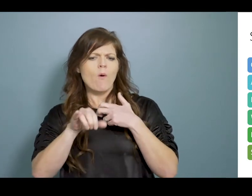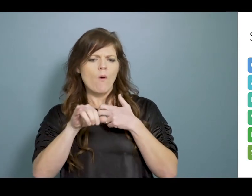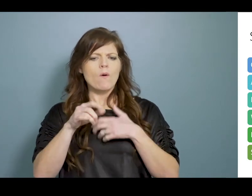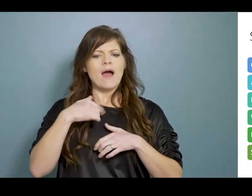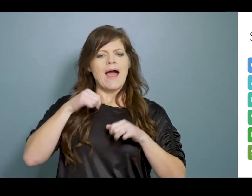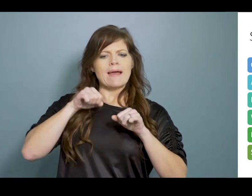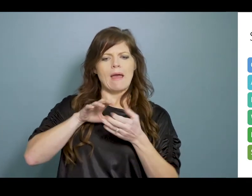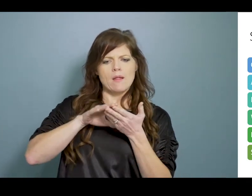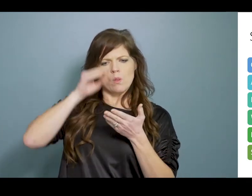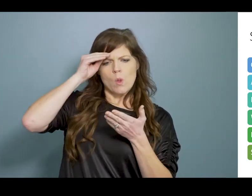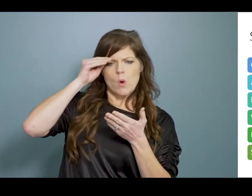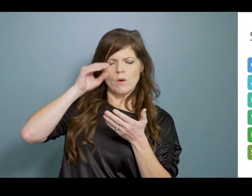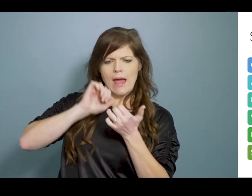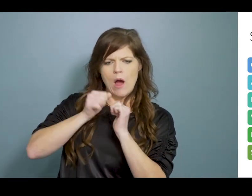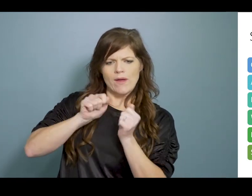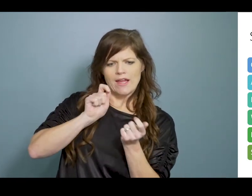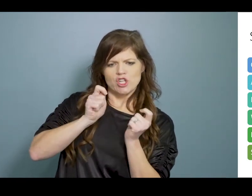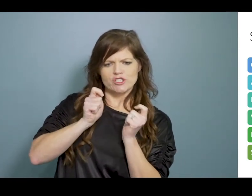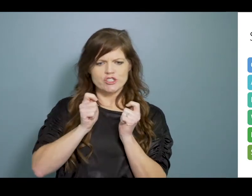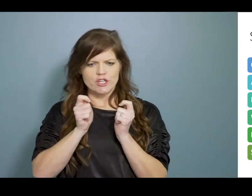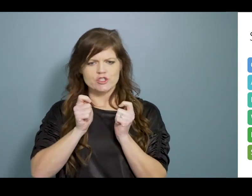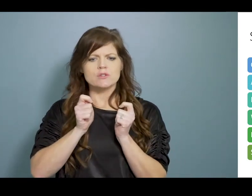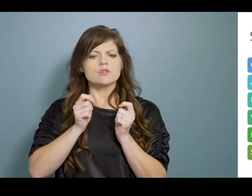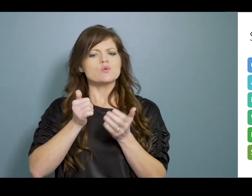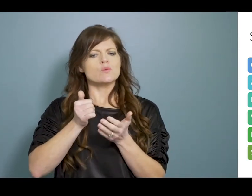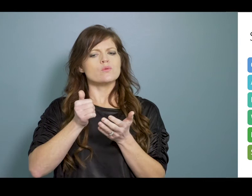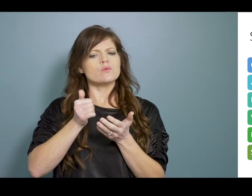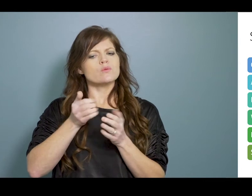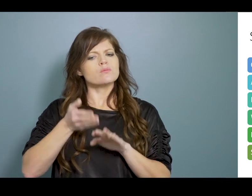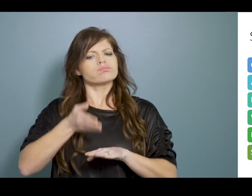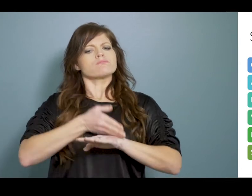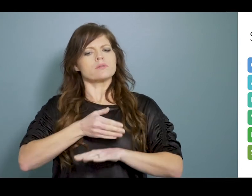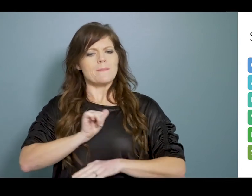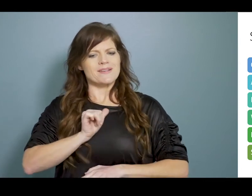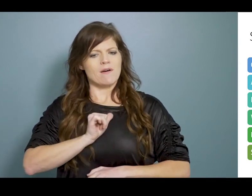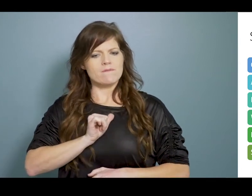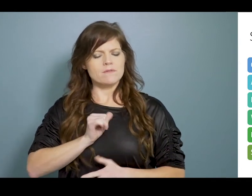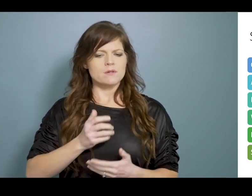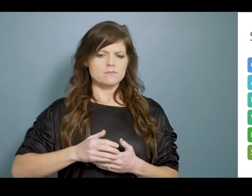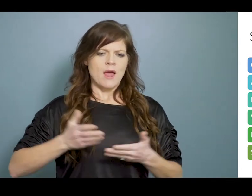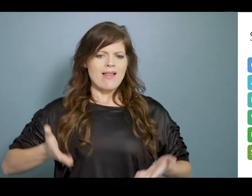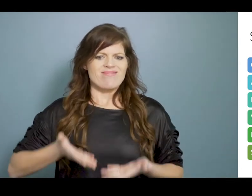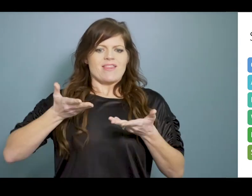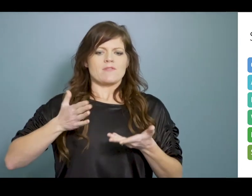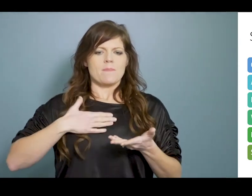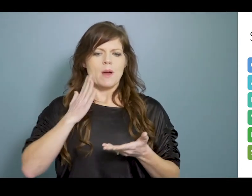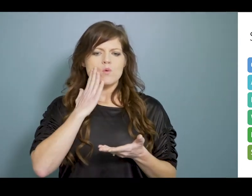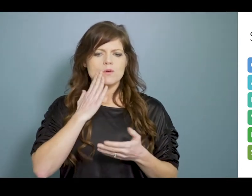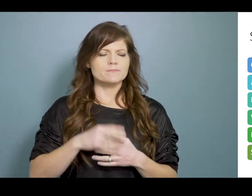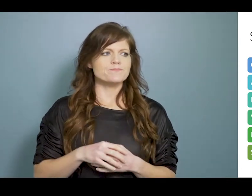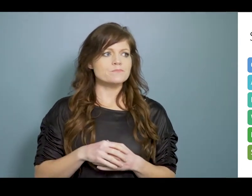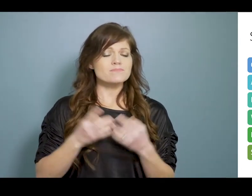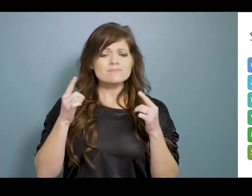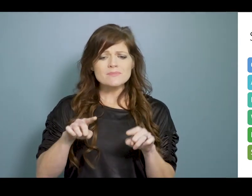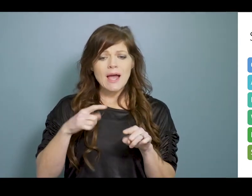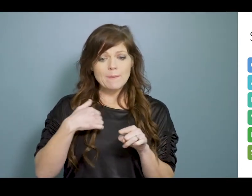I love self-care and wellness plans. I think they're incredibly useful in actually making change. When we write